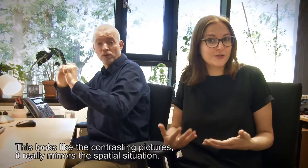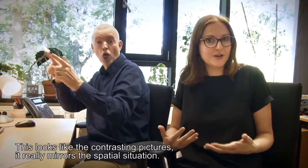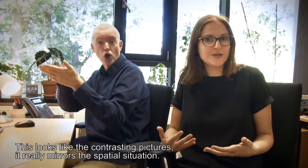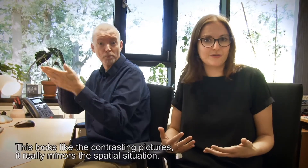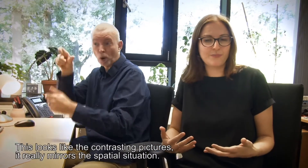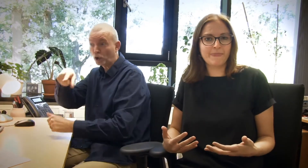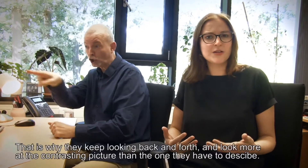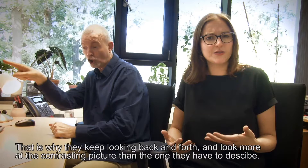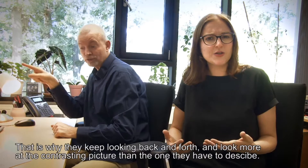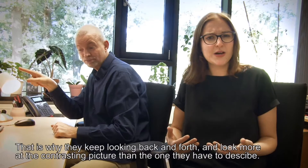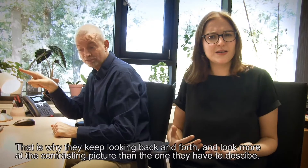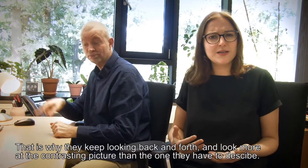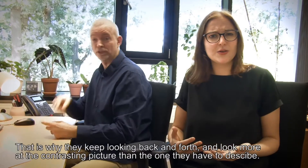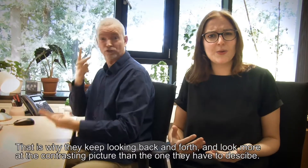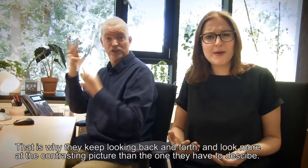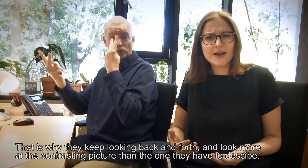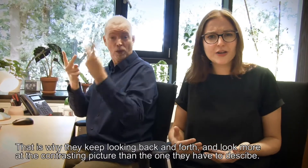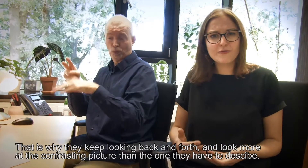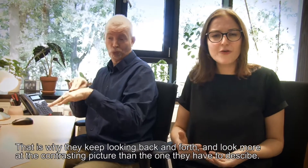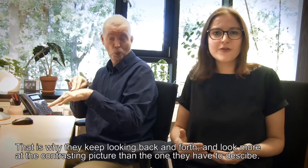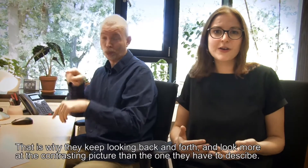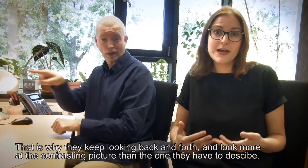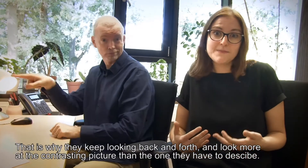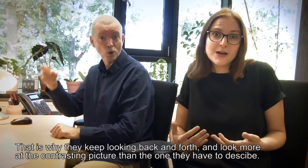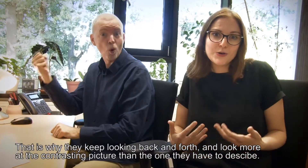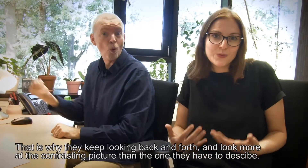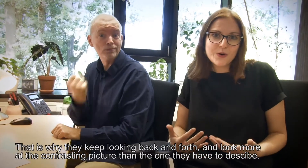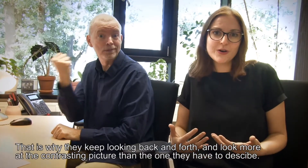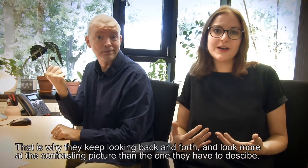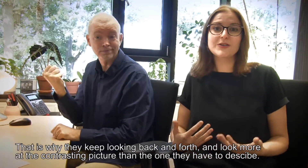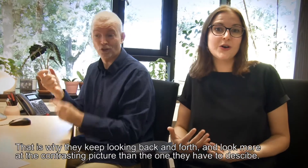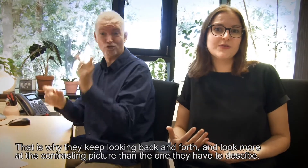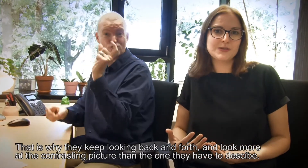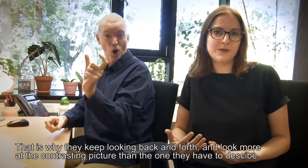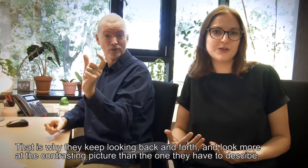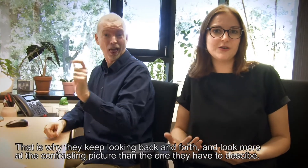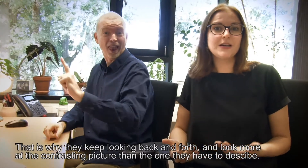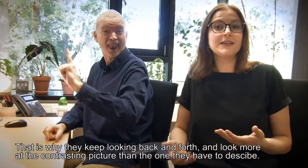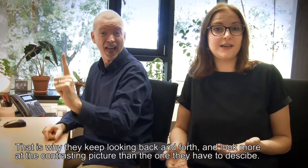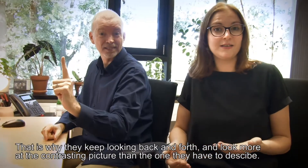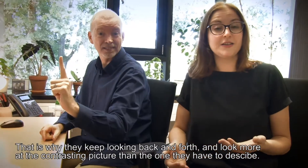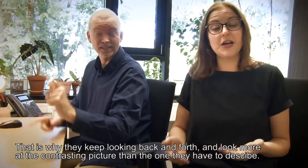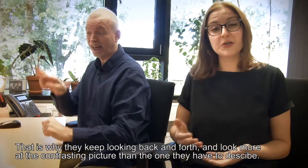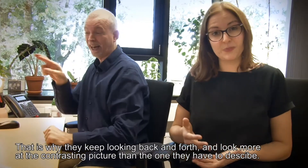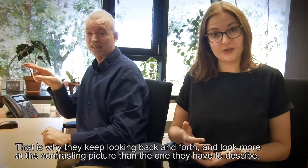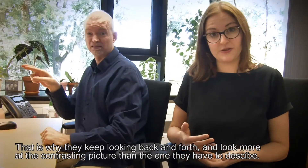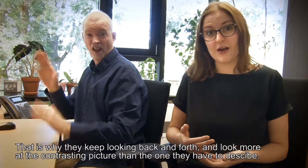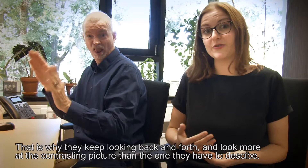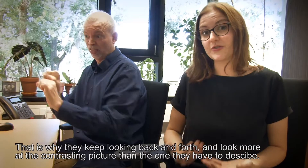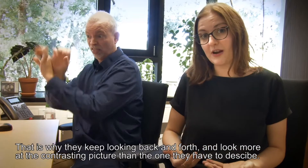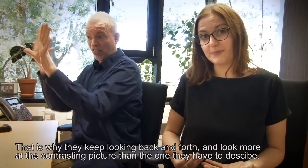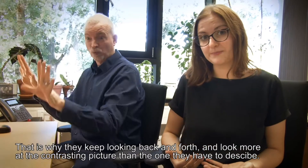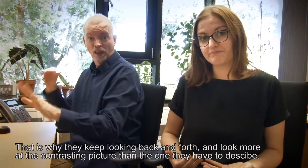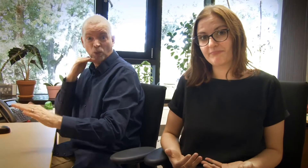spatial situation. So that's why they need to look back and forth and might look more at the contrasting picture than the actual picture they